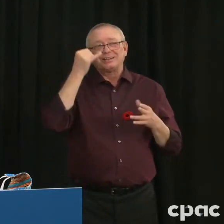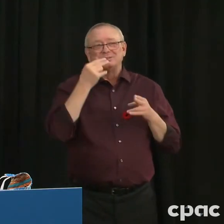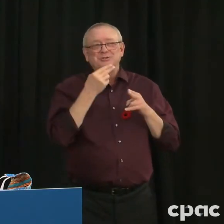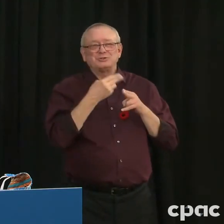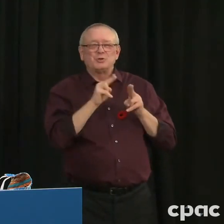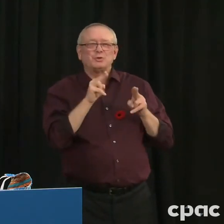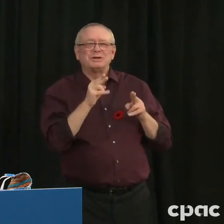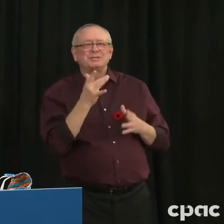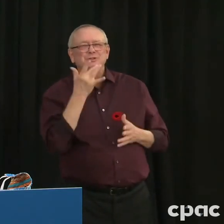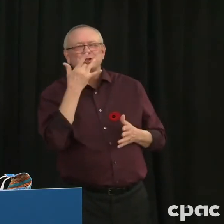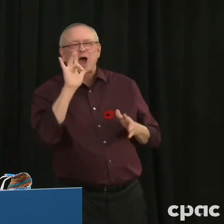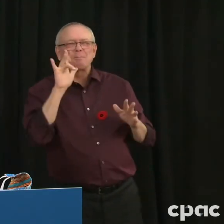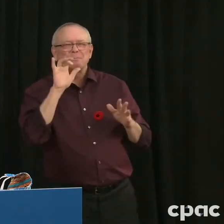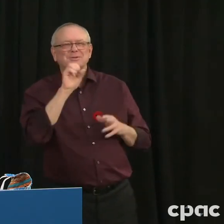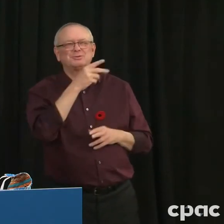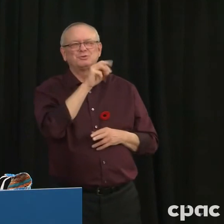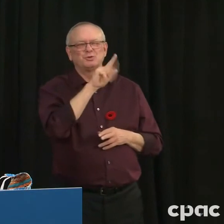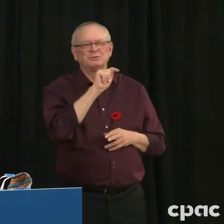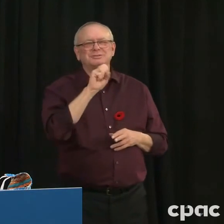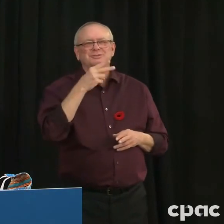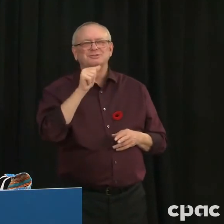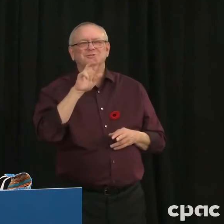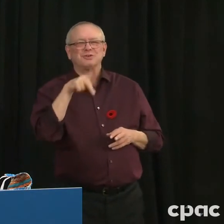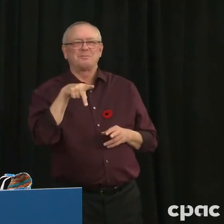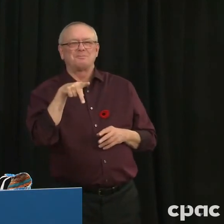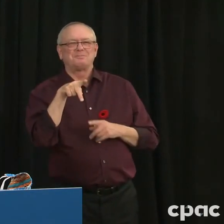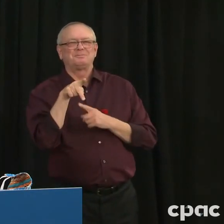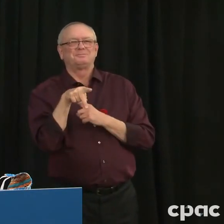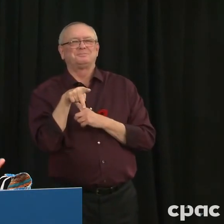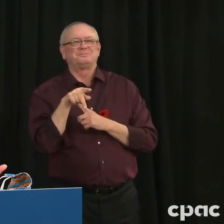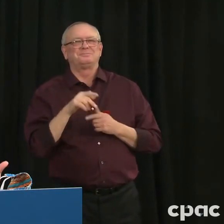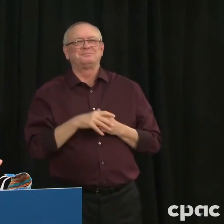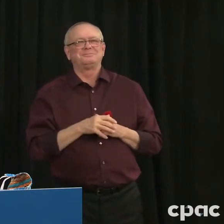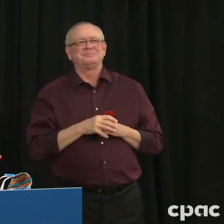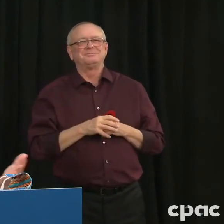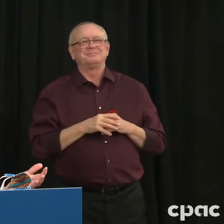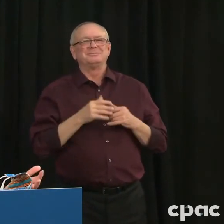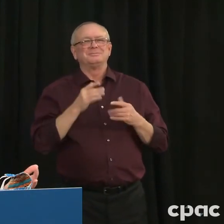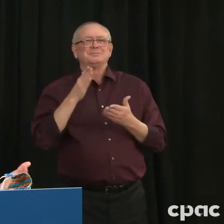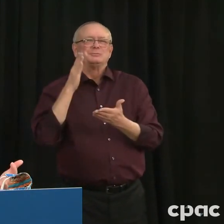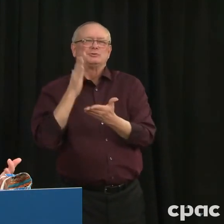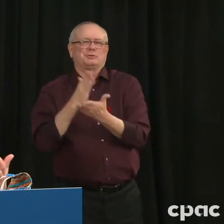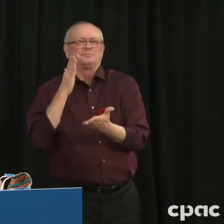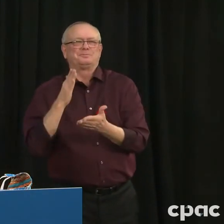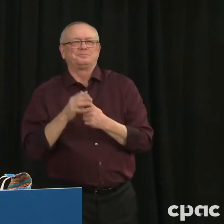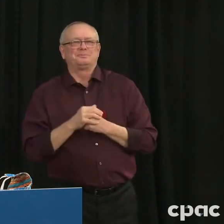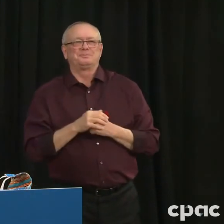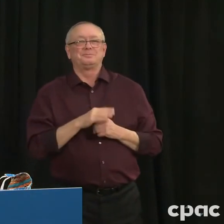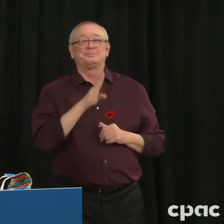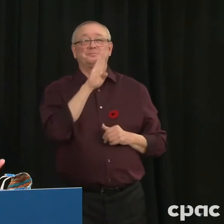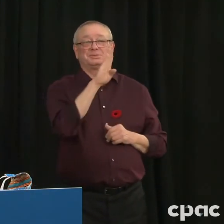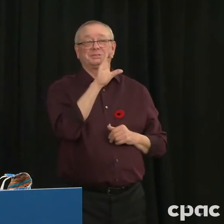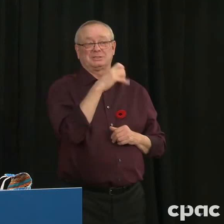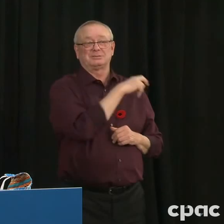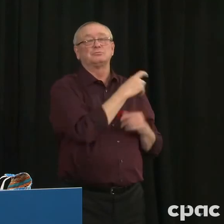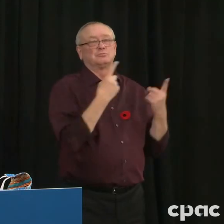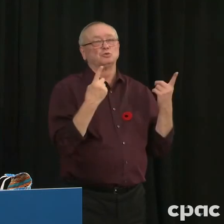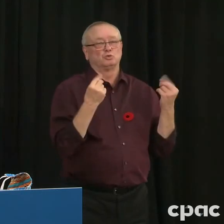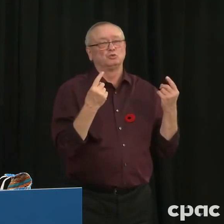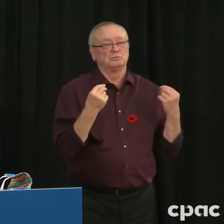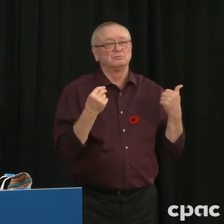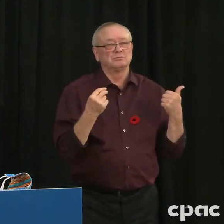they've targeted some of the same kinds of activities that we are targeting here, but of course